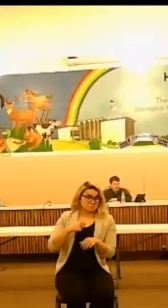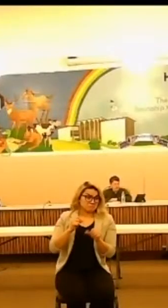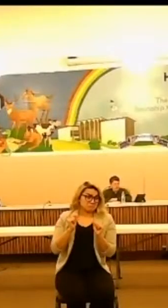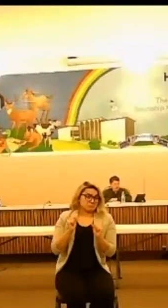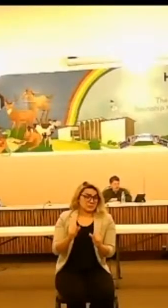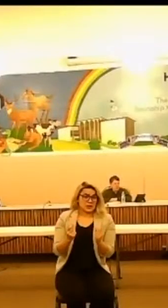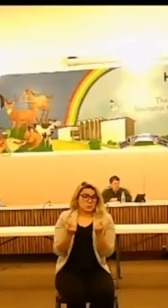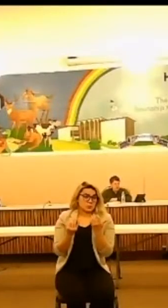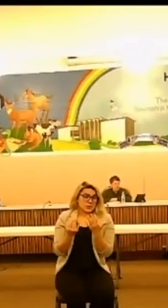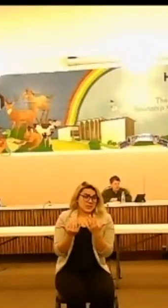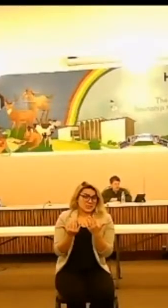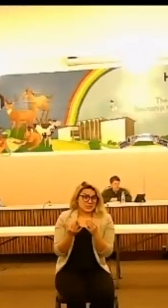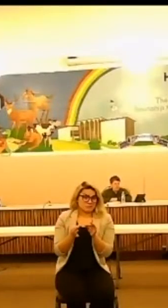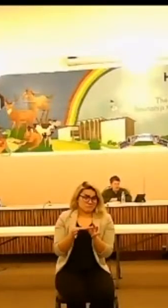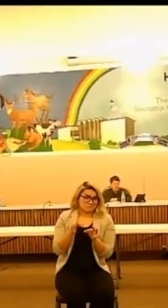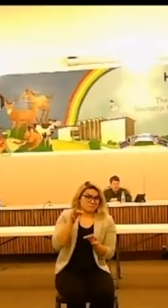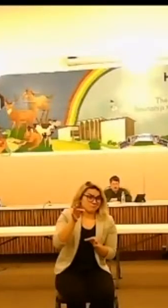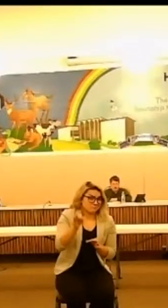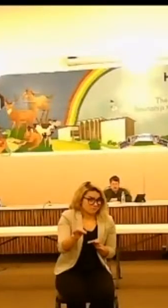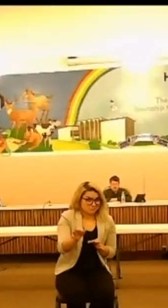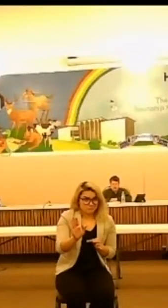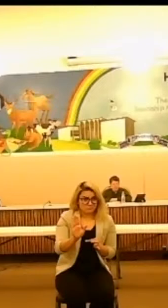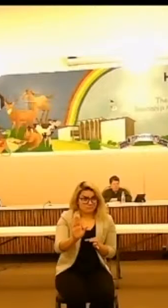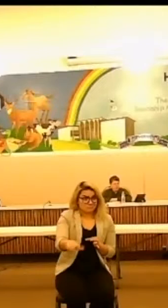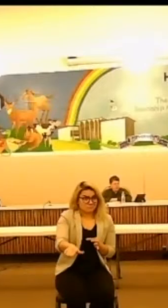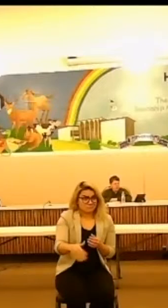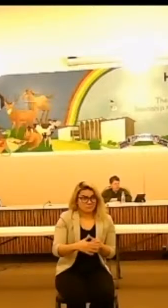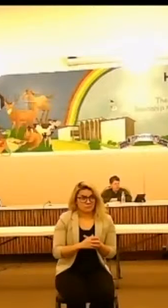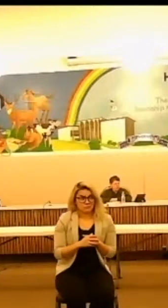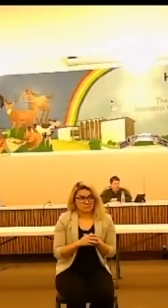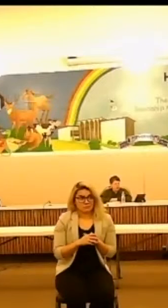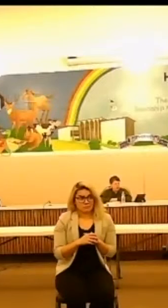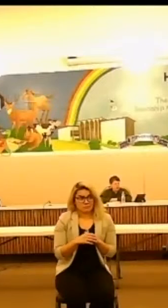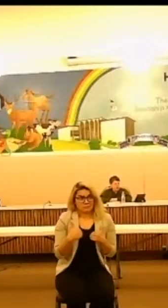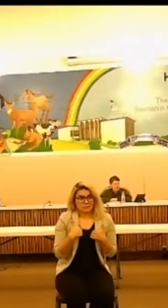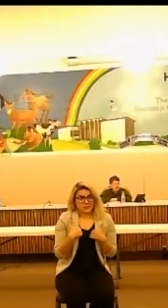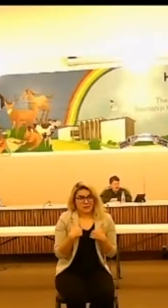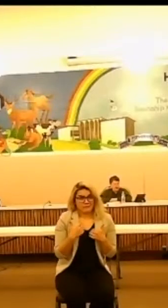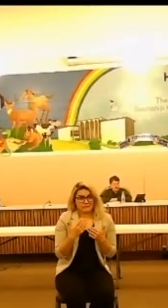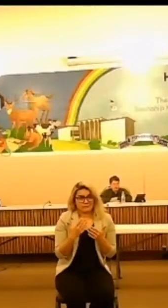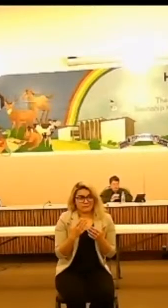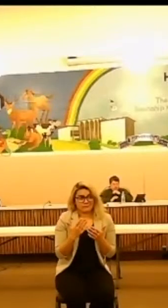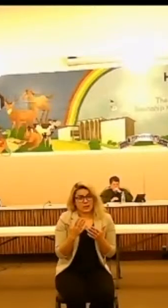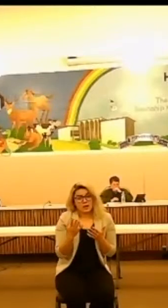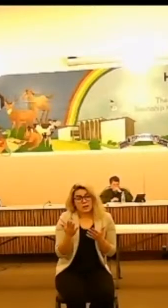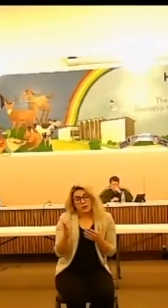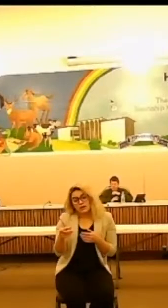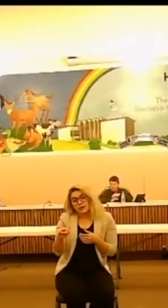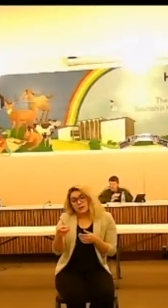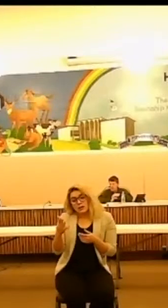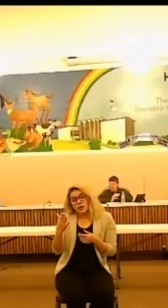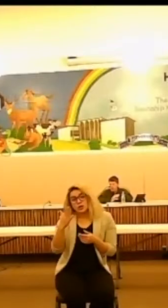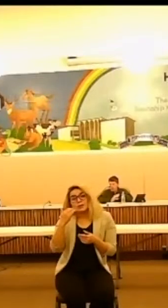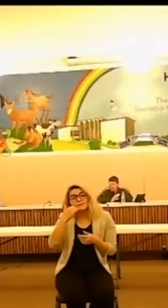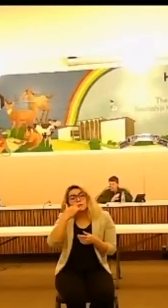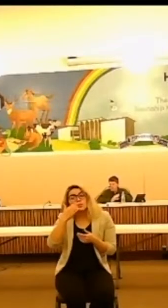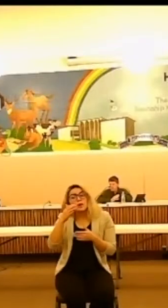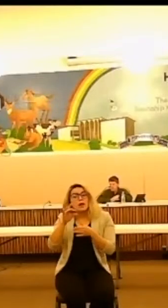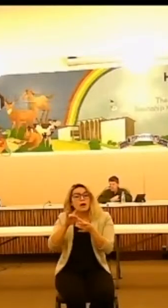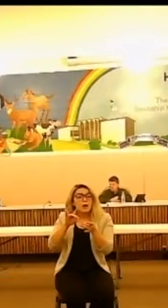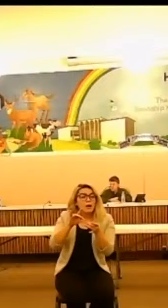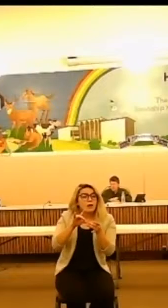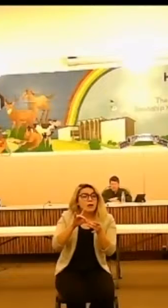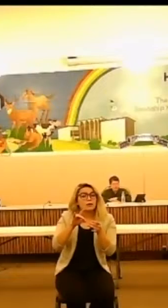there was some significant additional discussion and I don't have a problem with ruminating on it for